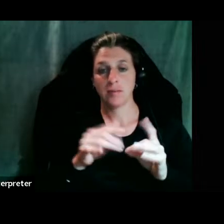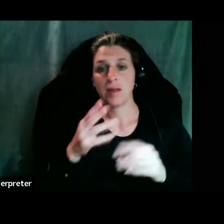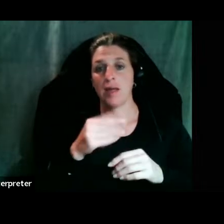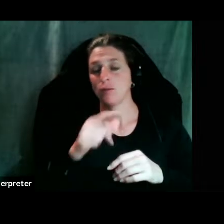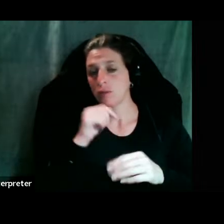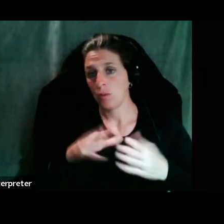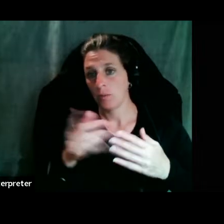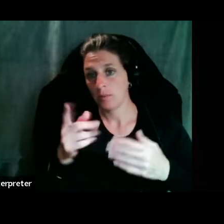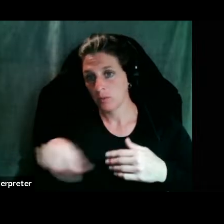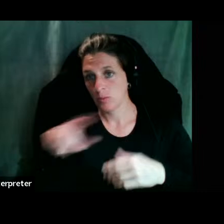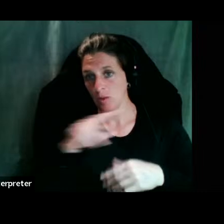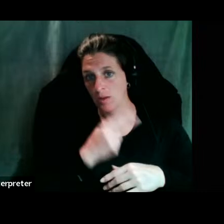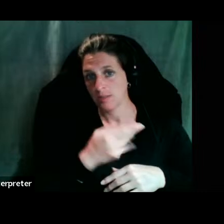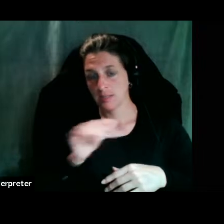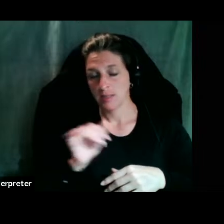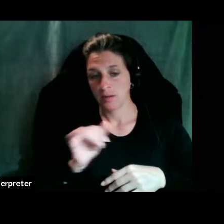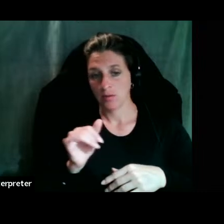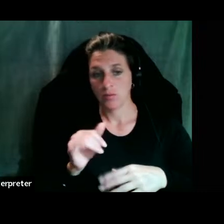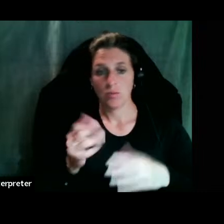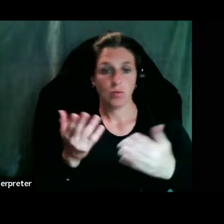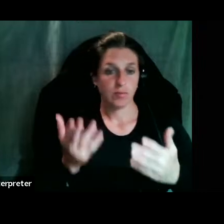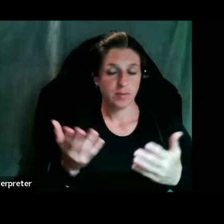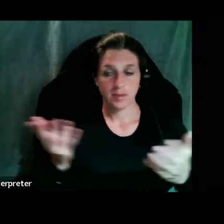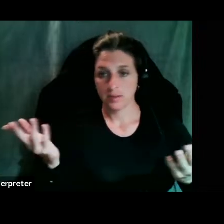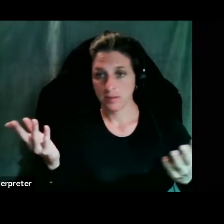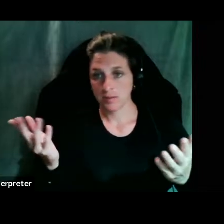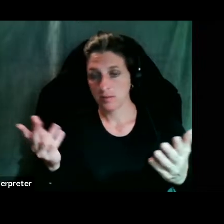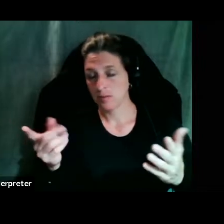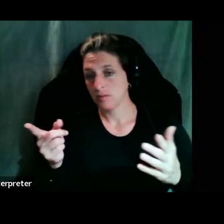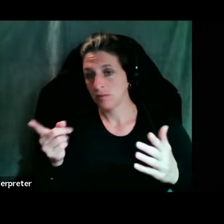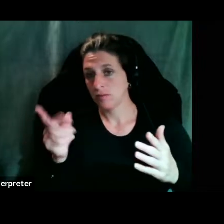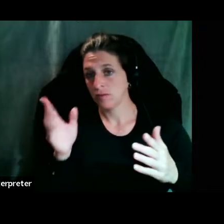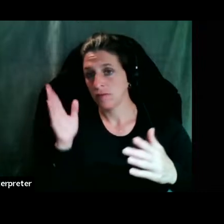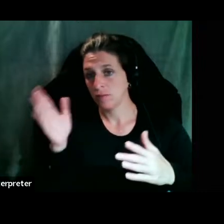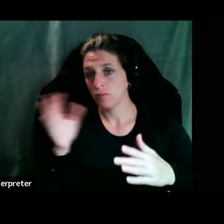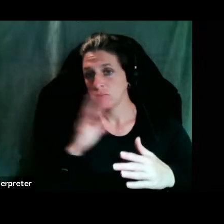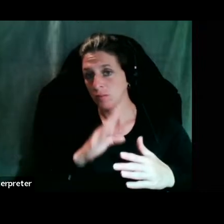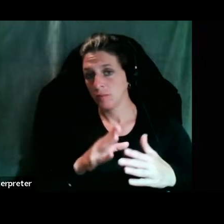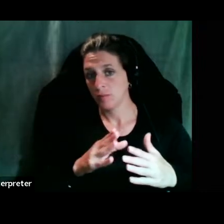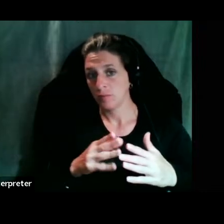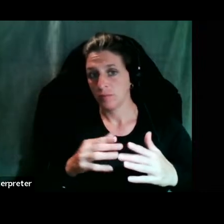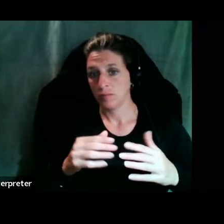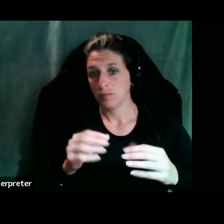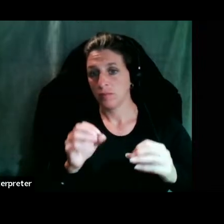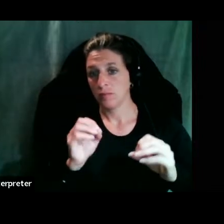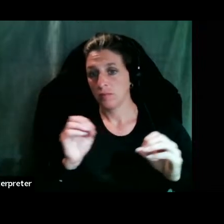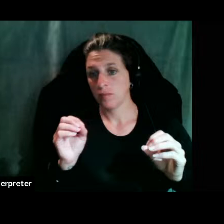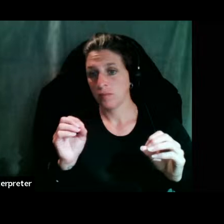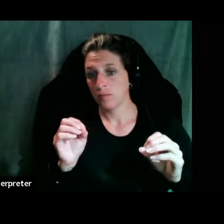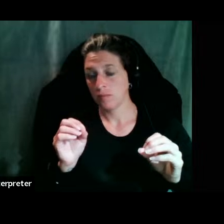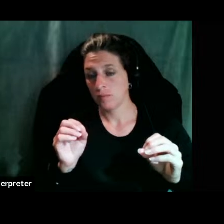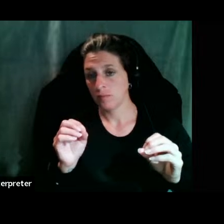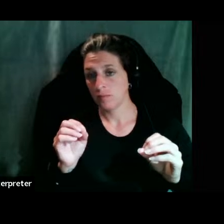all have comments? Or if we have recommendations Yeah, for. on future board. Huh? I don't, but that's the question.